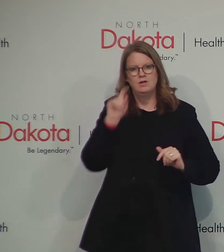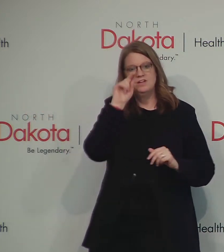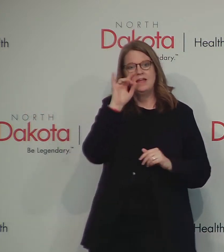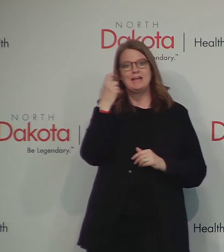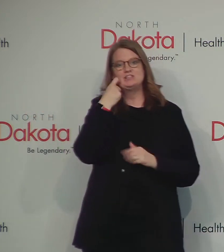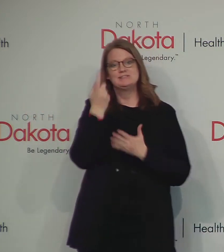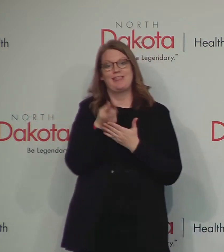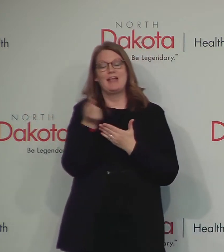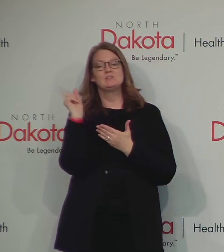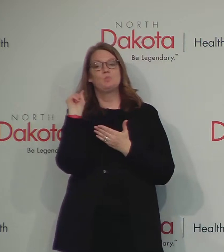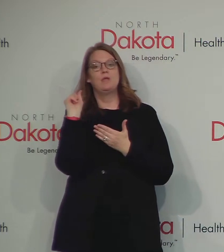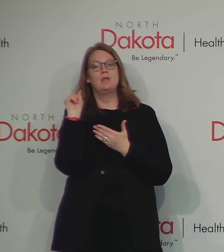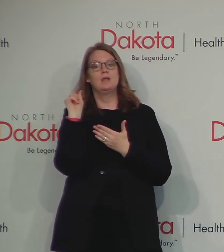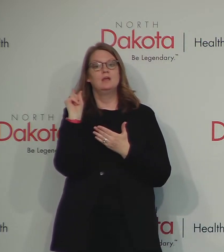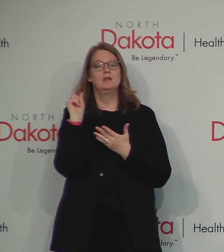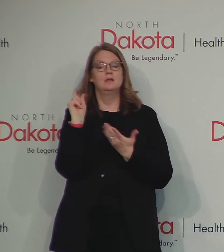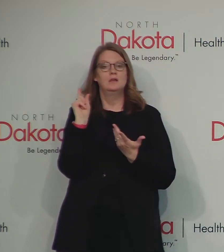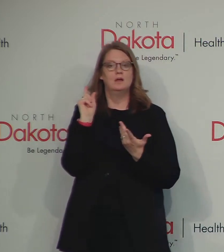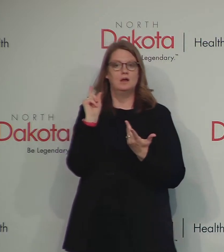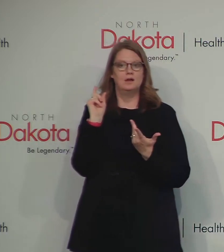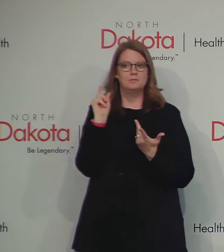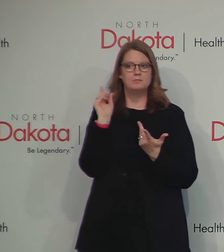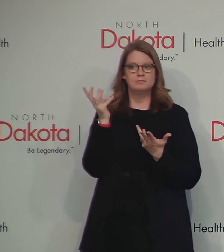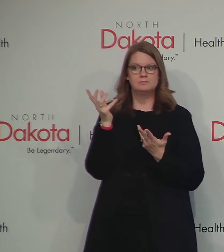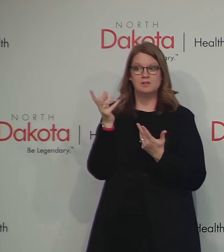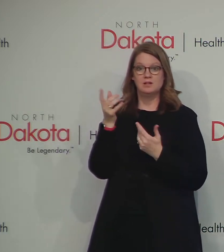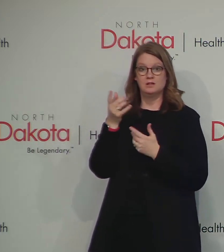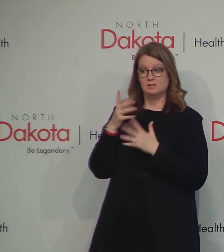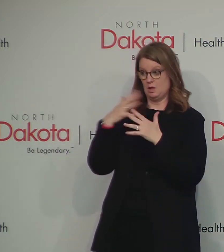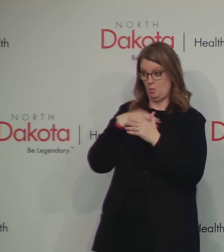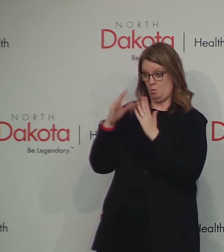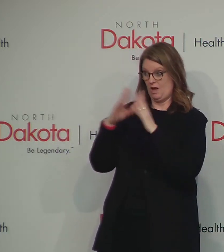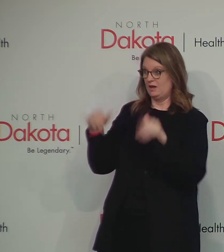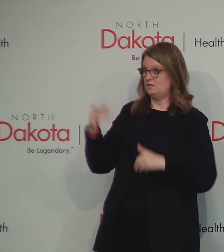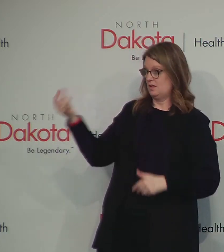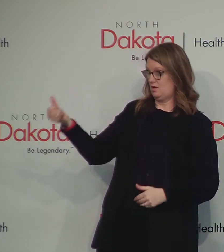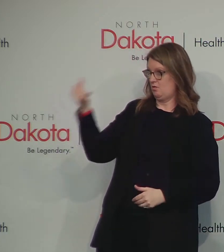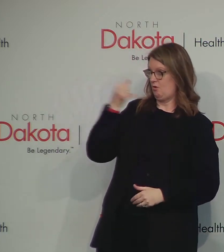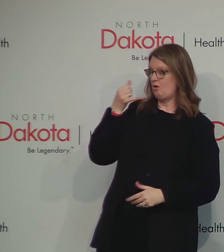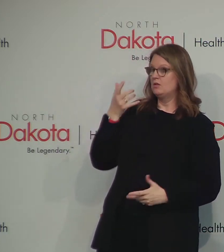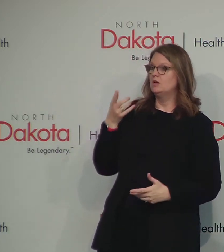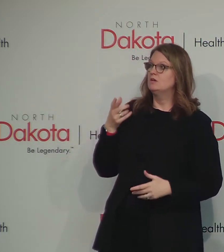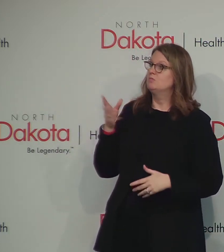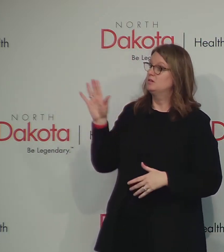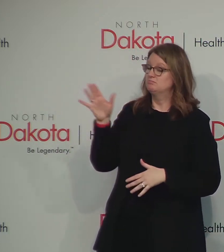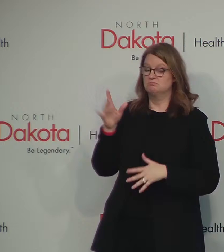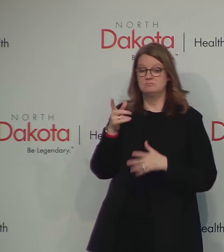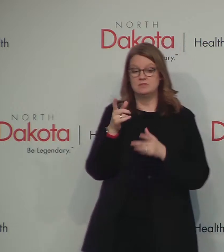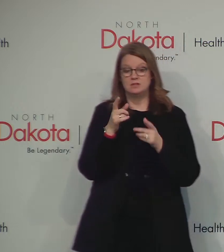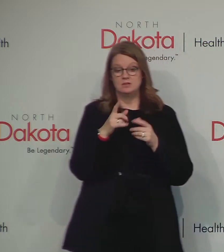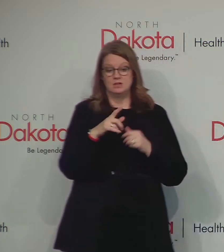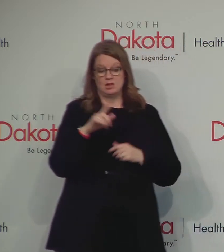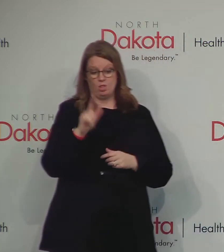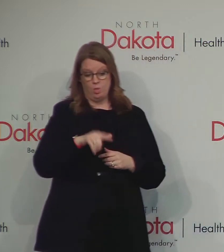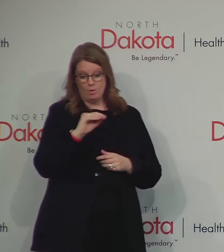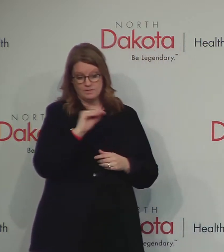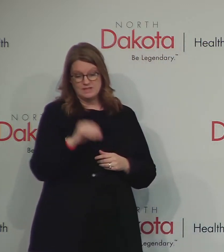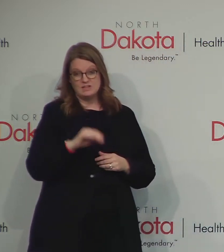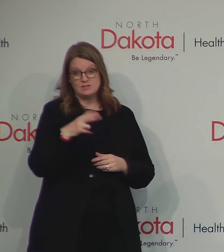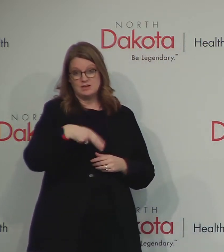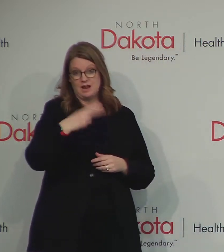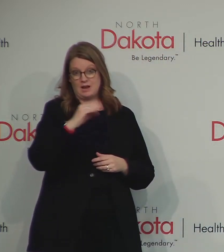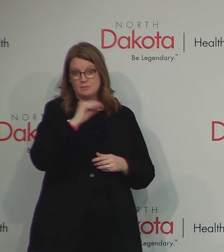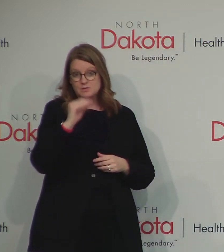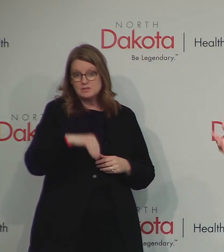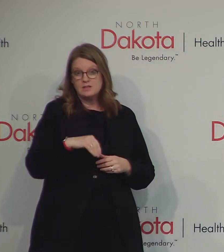week, for example, we were on a call and the White House said, hey, we're changing the reimbursement rate from a lower percentage to 100% for